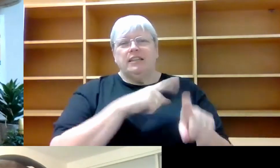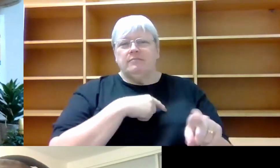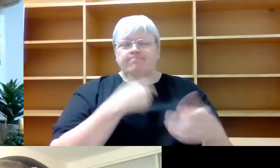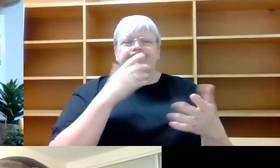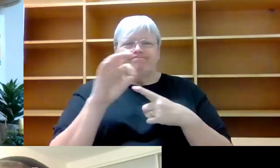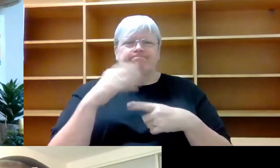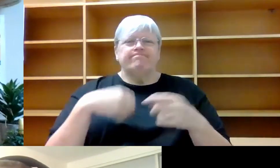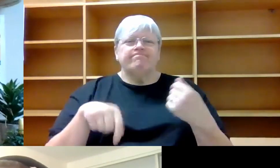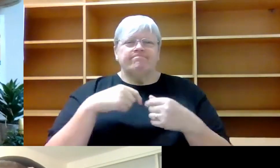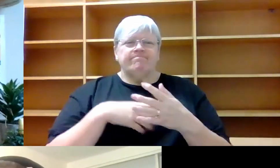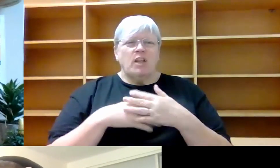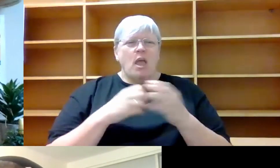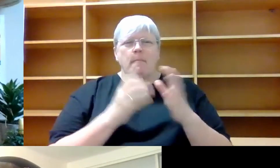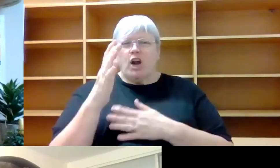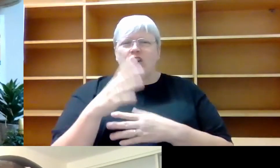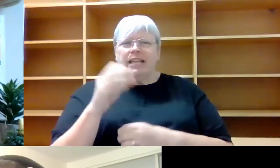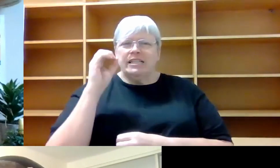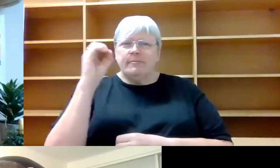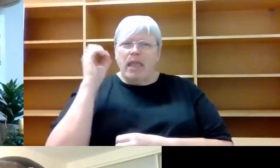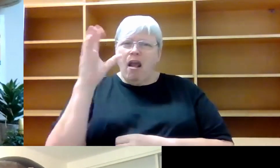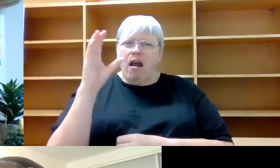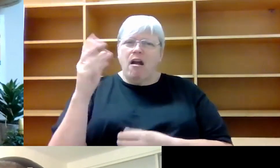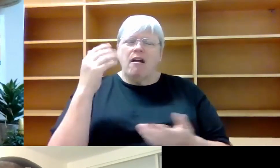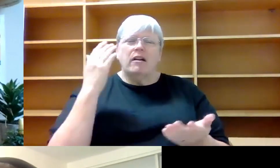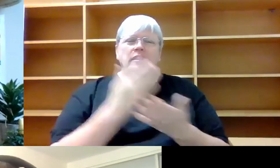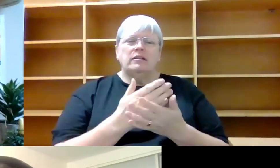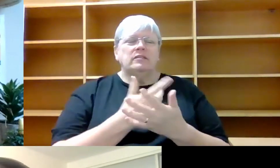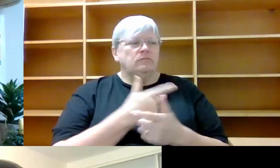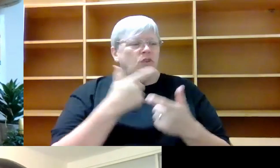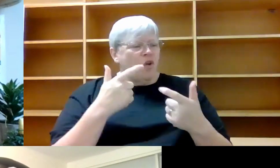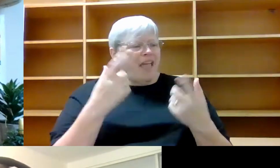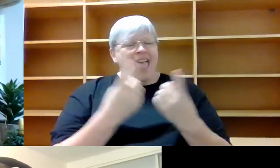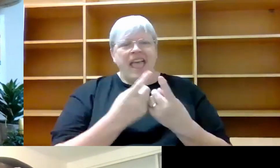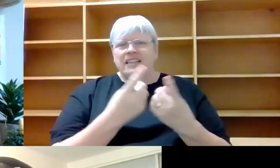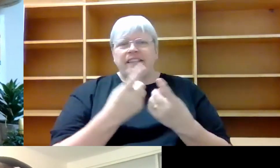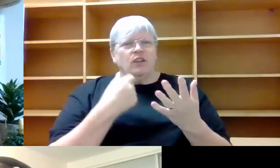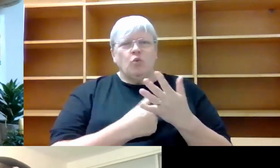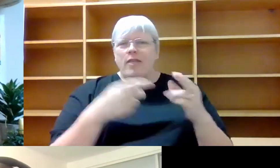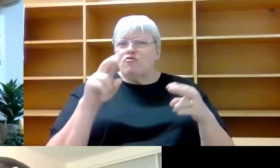Burning Spear, a lot of anything referencing